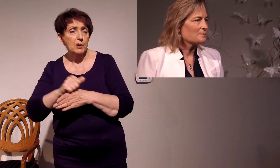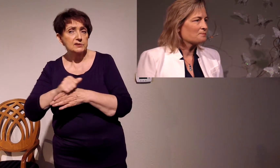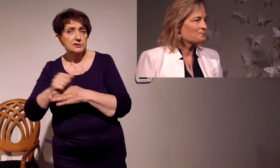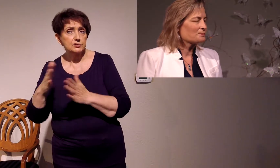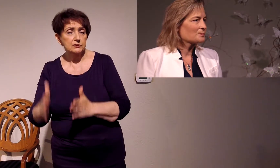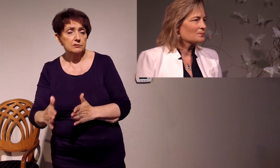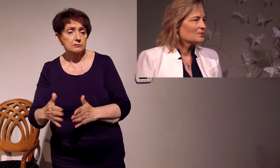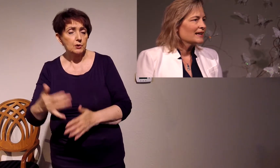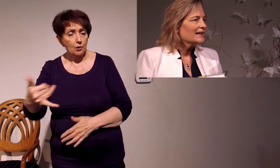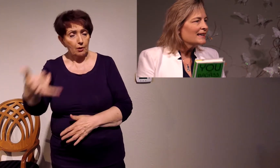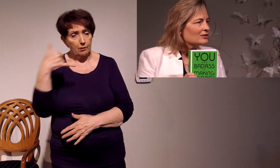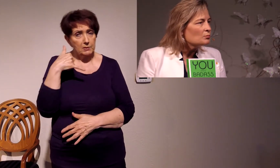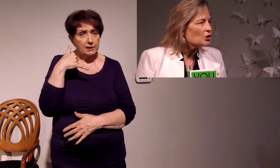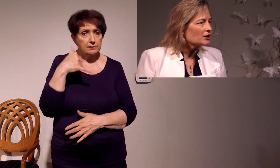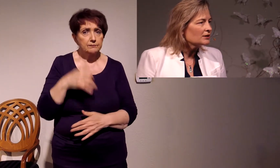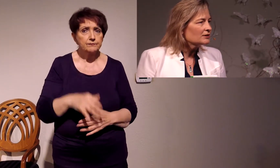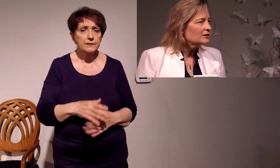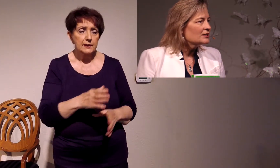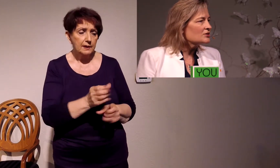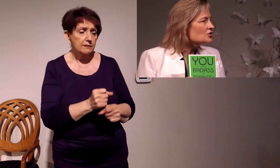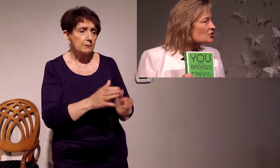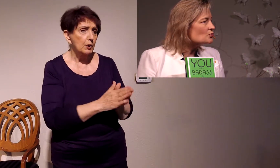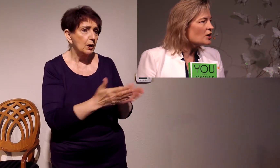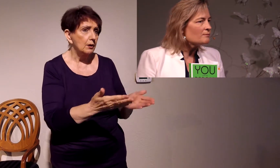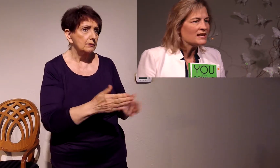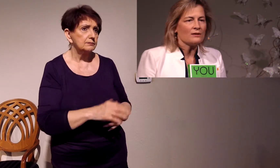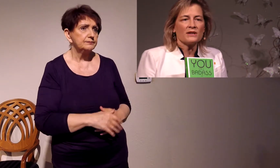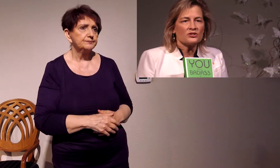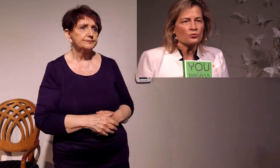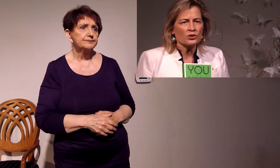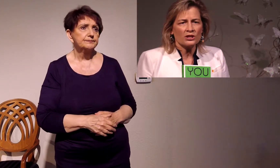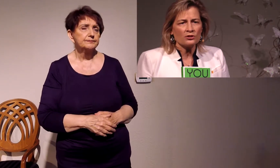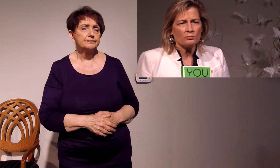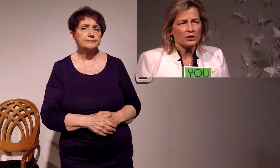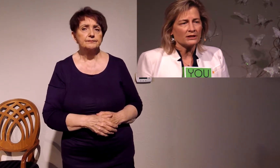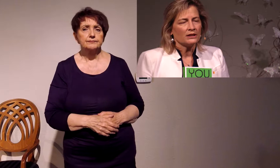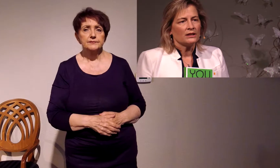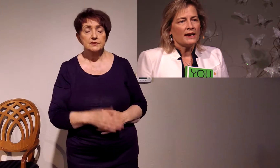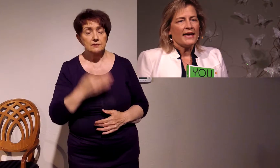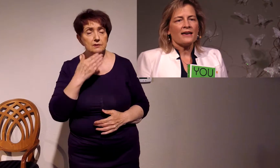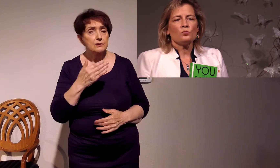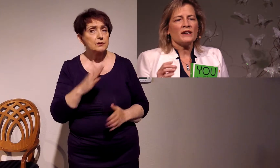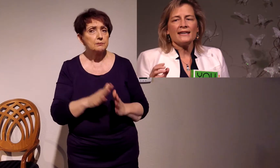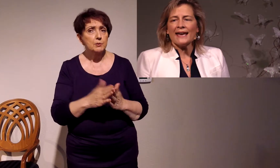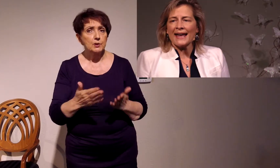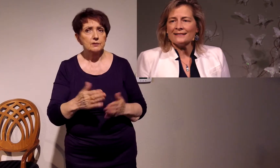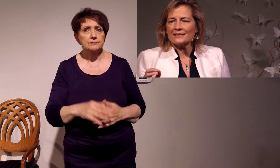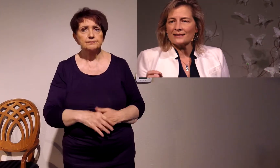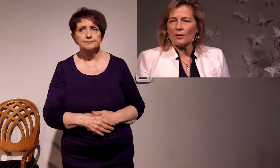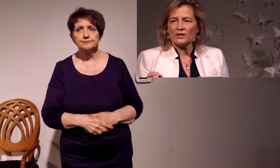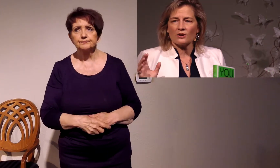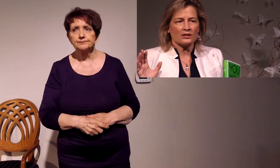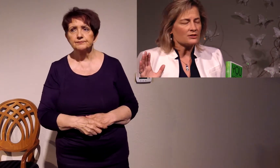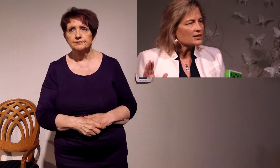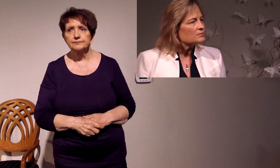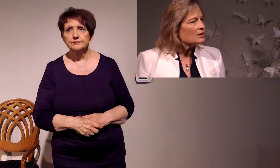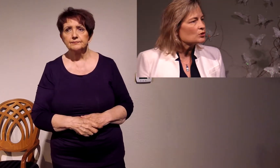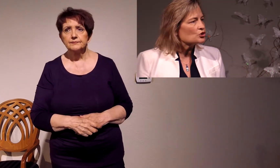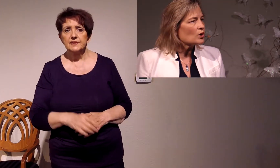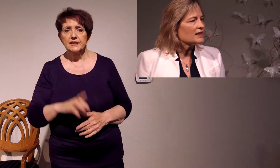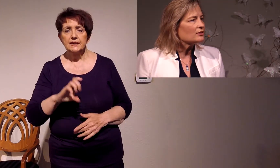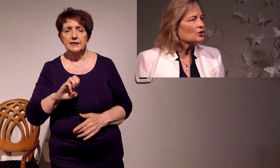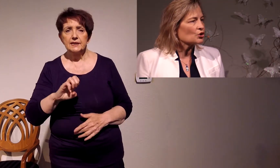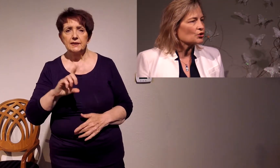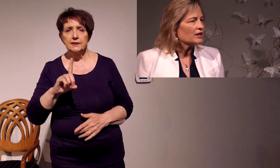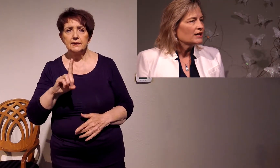me. Get the book. This is just one of many, but it's a really good book. Edwene Gaines is coming on the